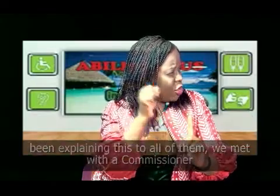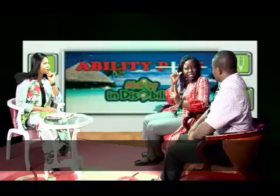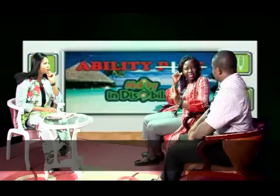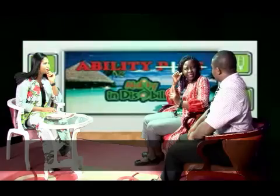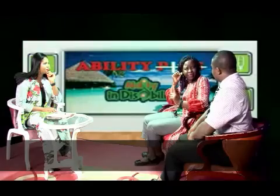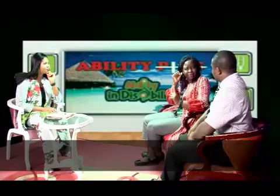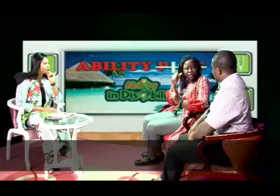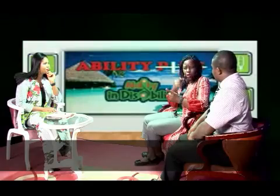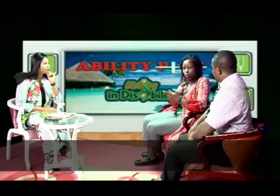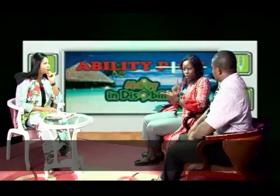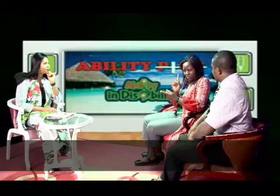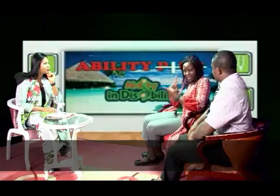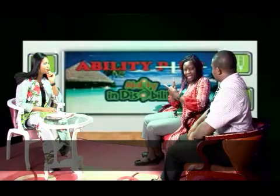commissioner